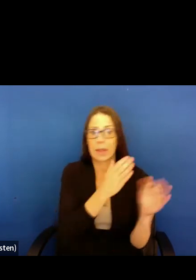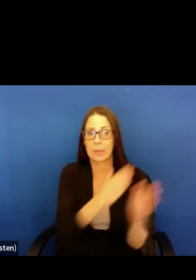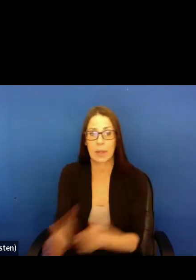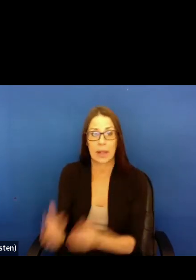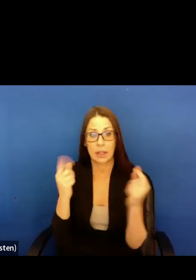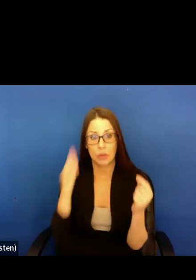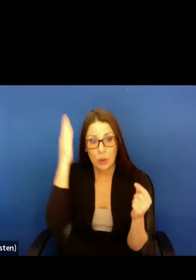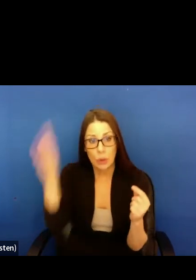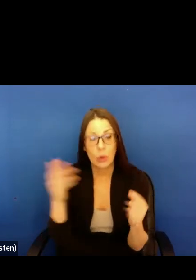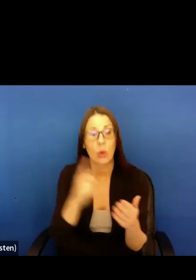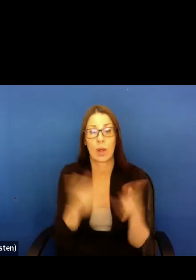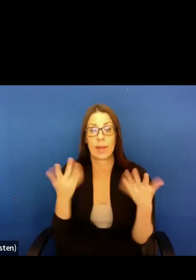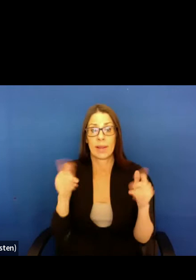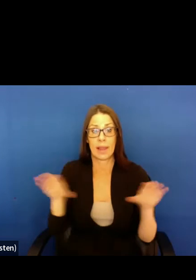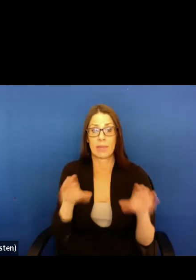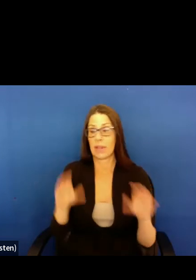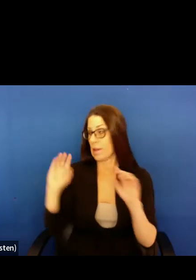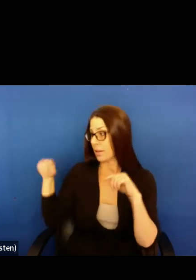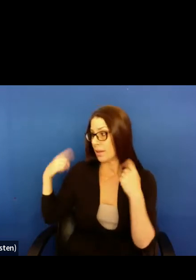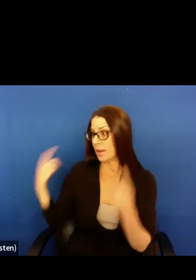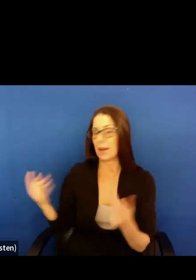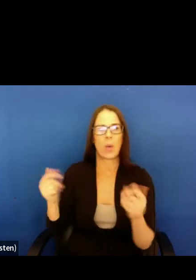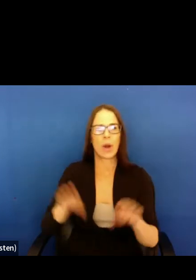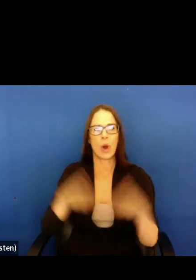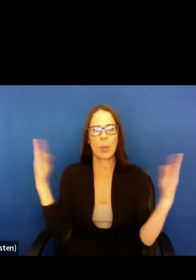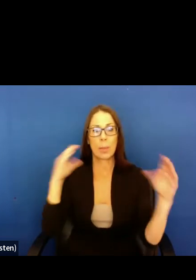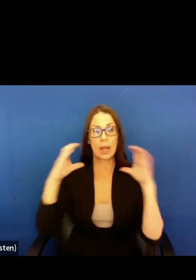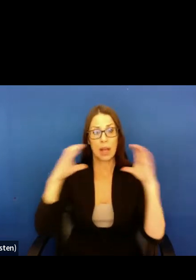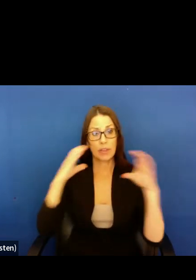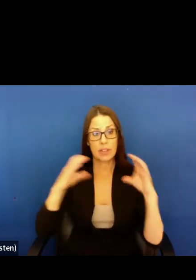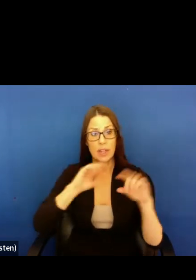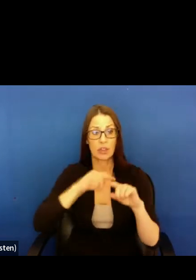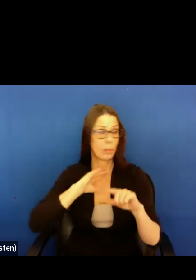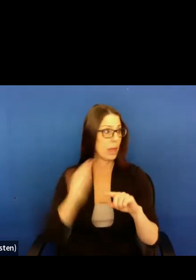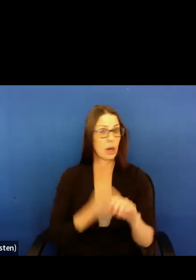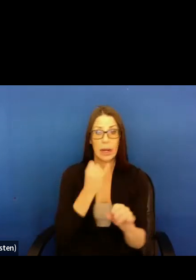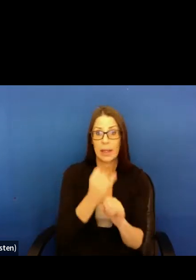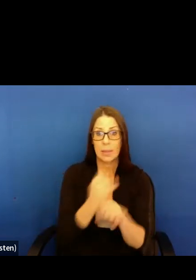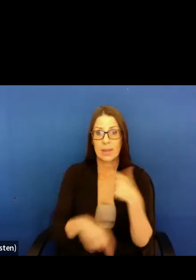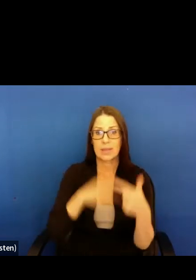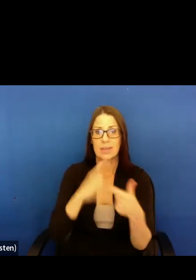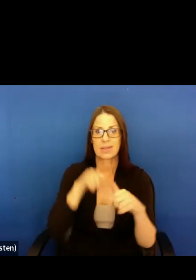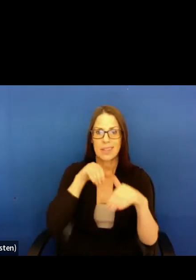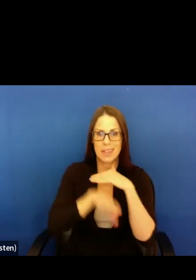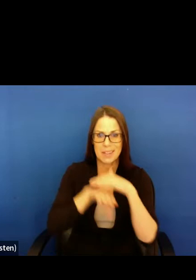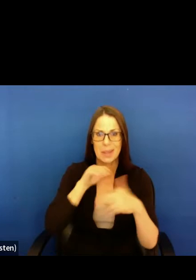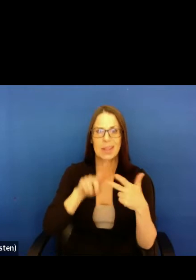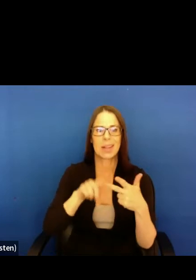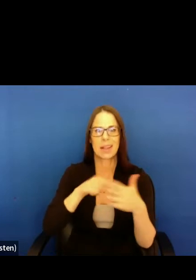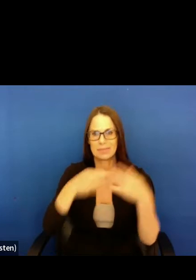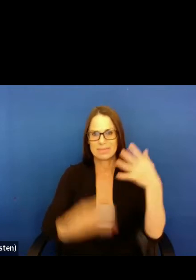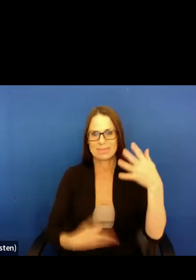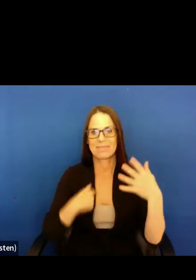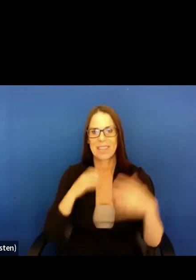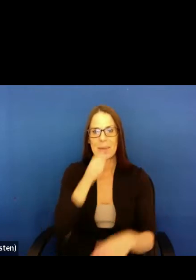open up a conversation about our campus, accessibility, and things of the sort. So I'm going to pass on the microphone to